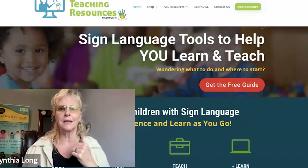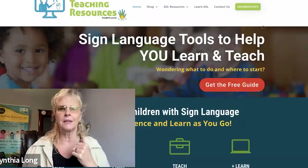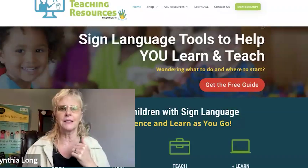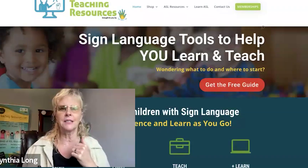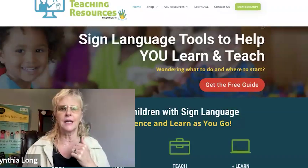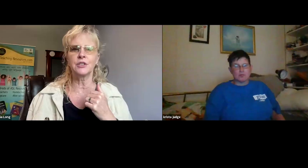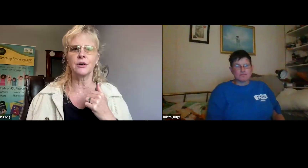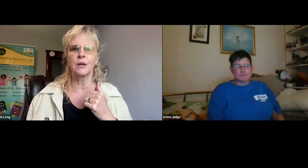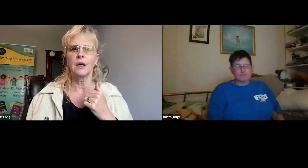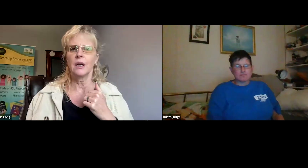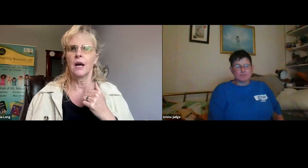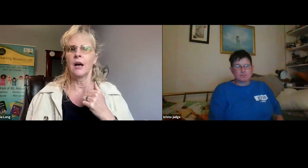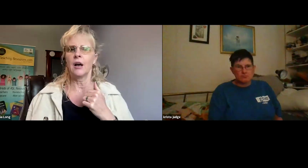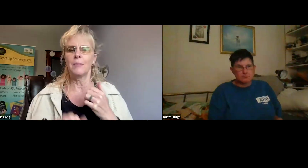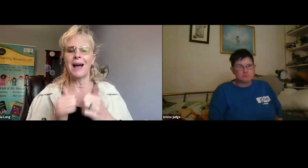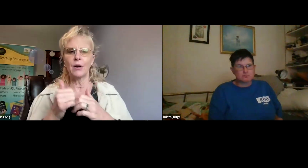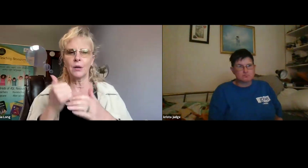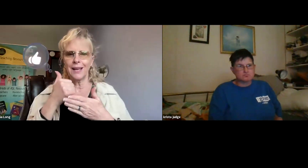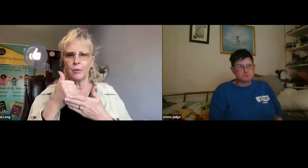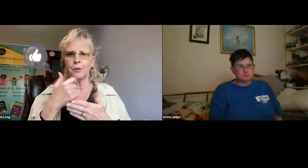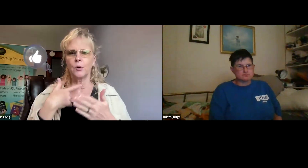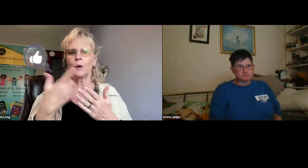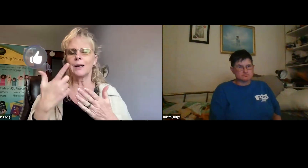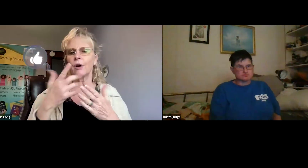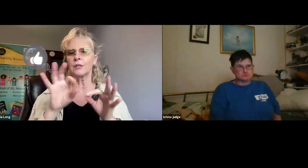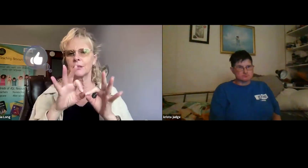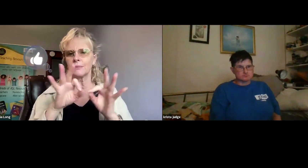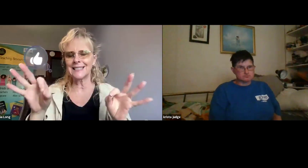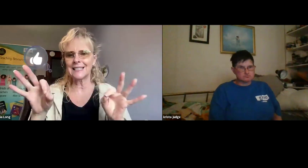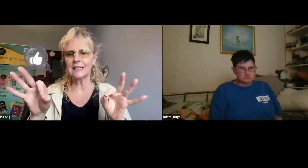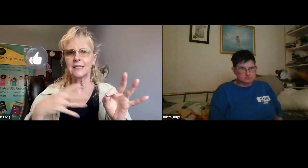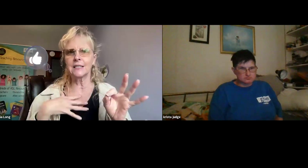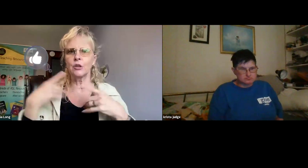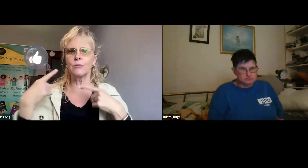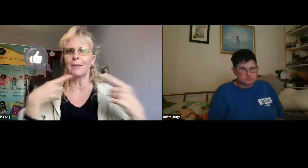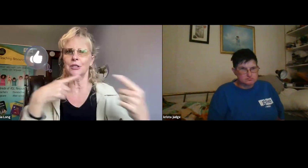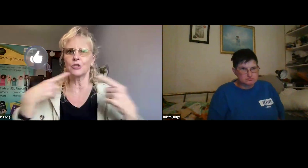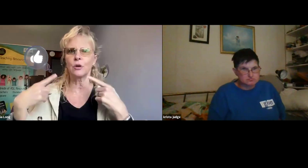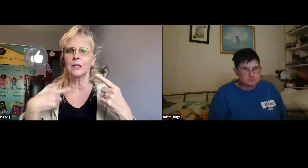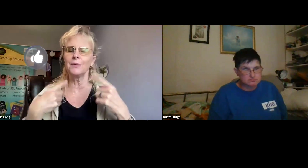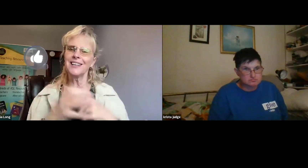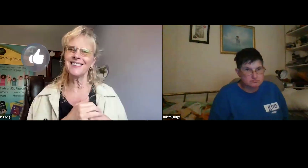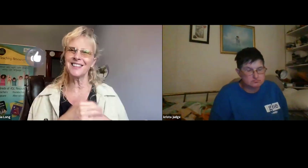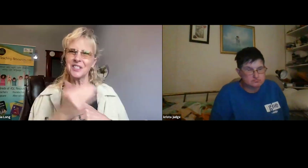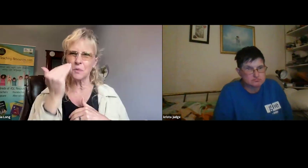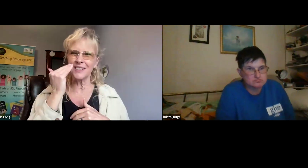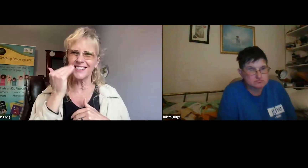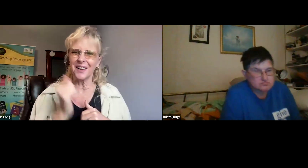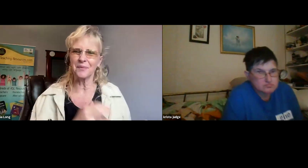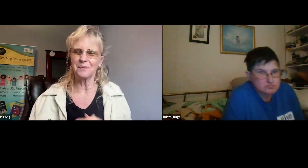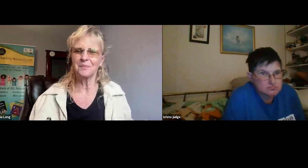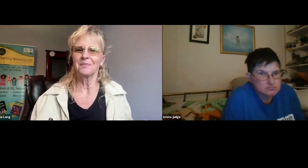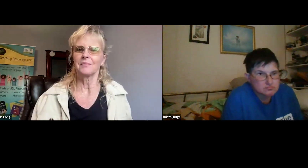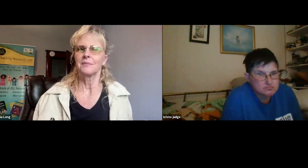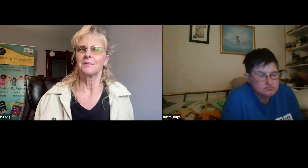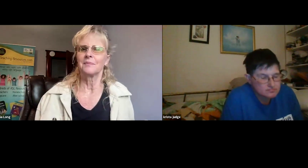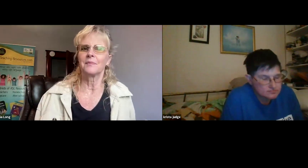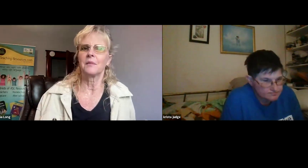or something of this nature. How can we help you? What are some sentences that you might be struggling with that you want to